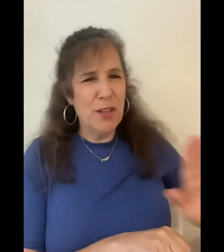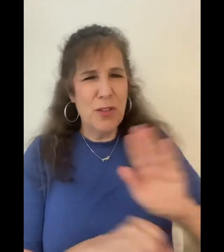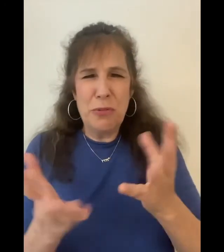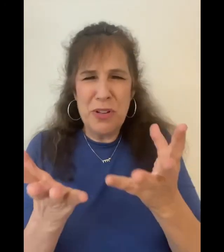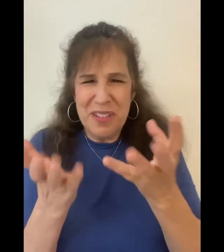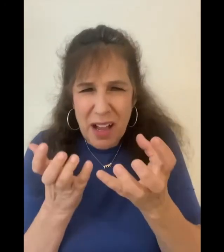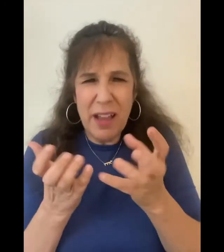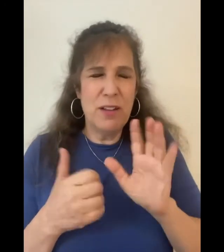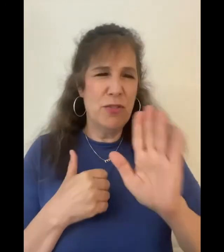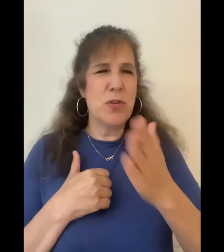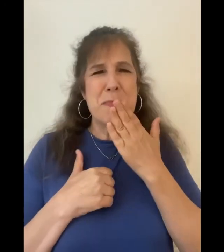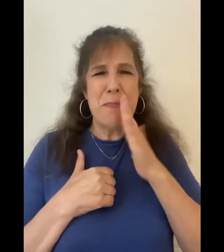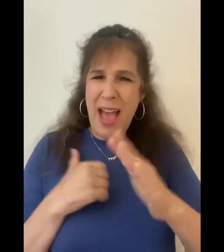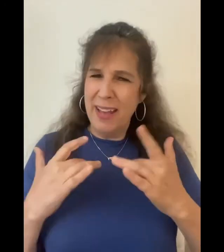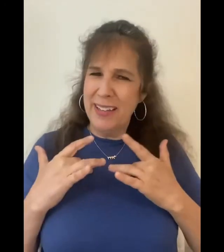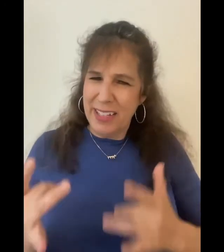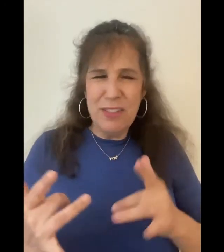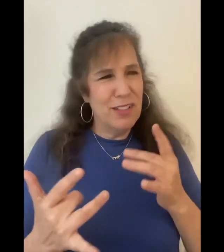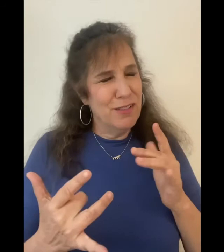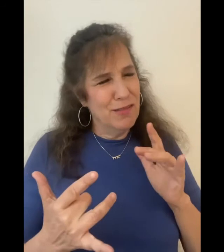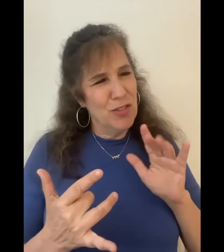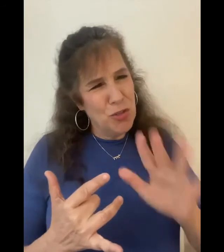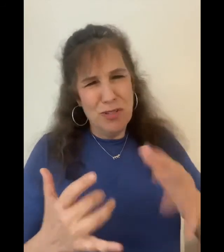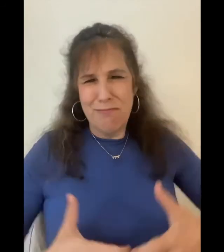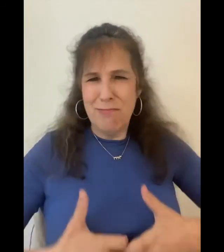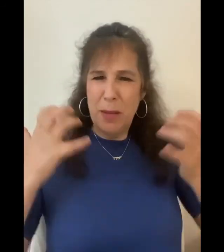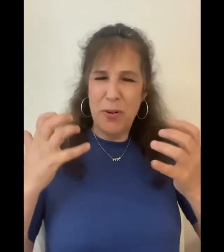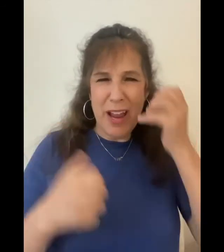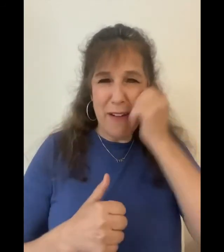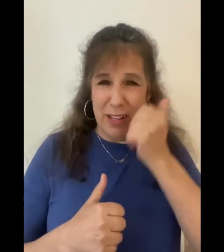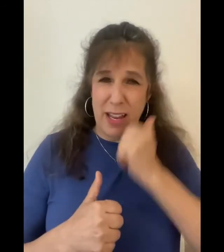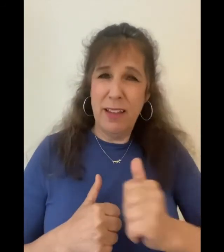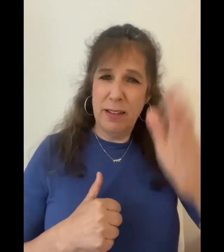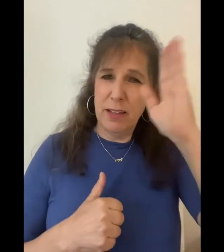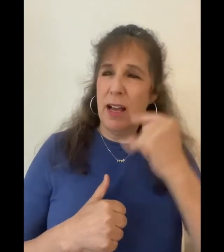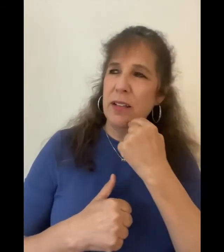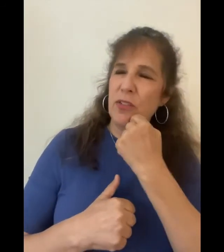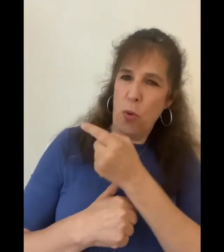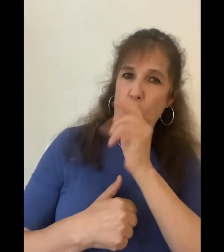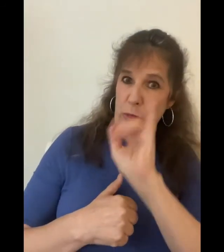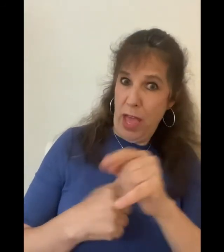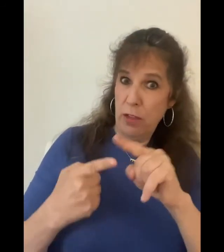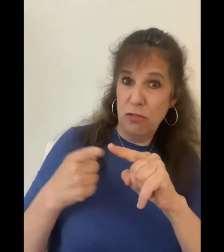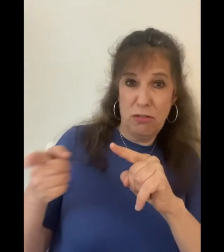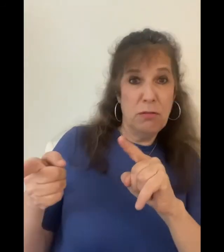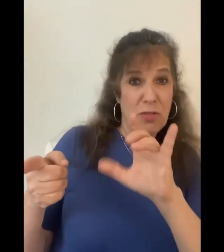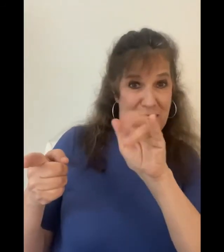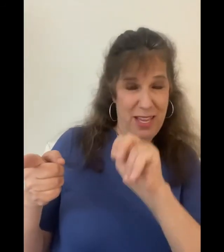bad inclination. That's what God says to Cain, which is something I guess every man and woman should